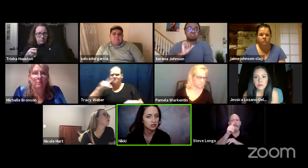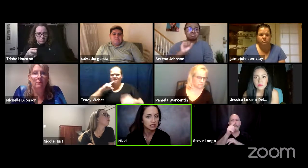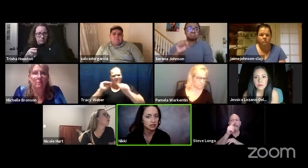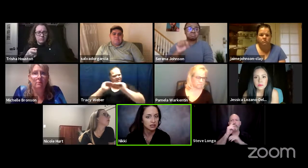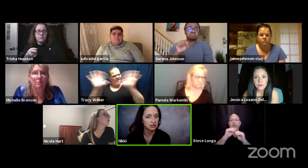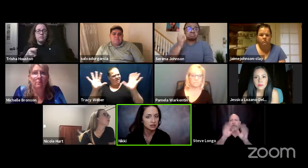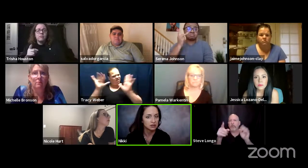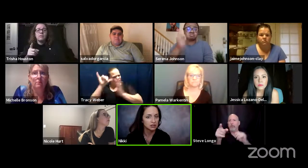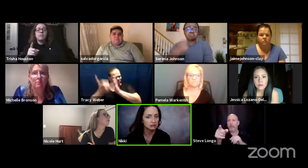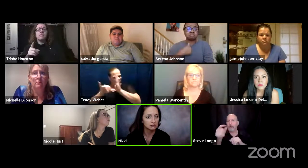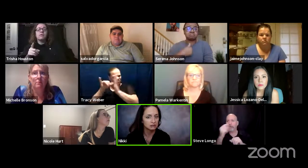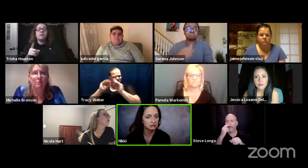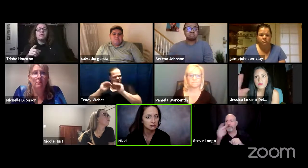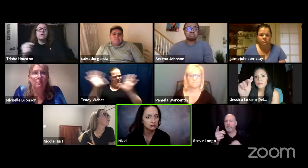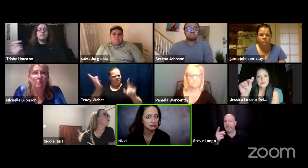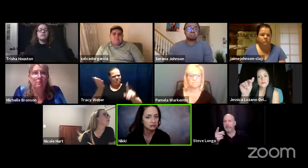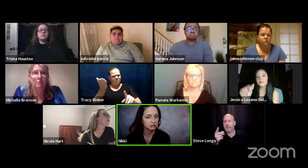Jessica, can you see it?